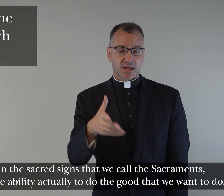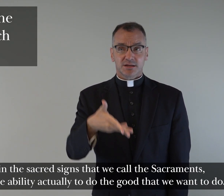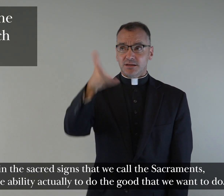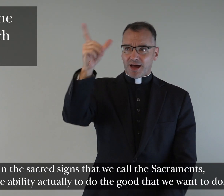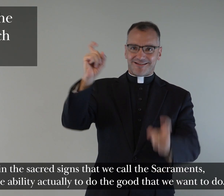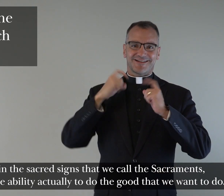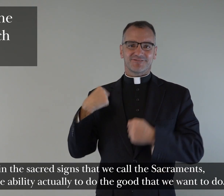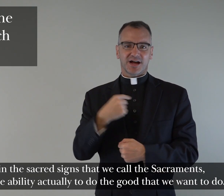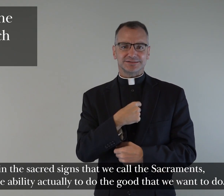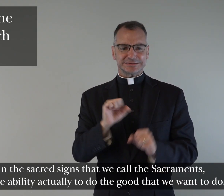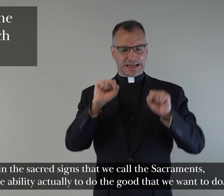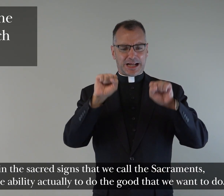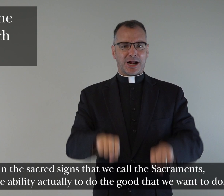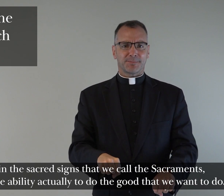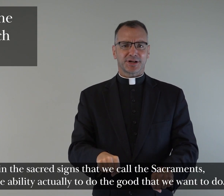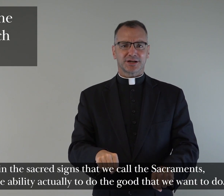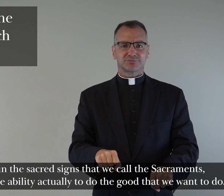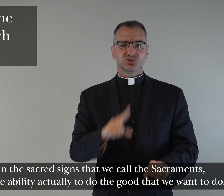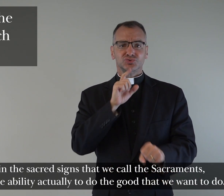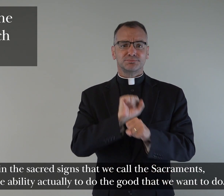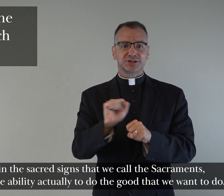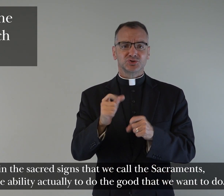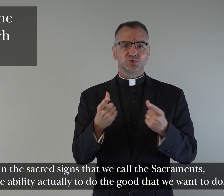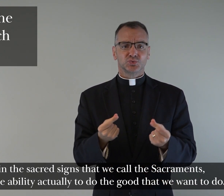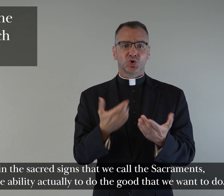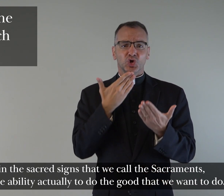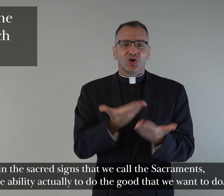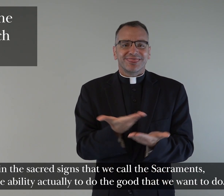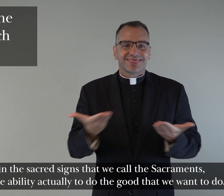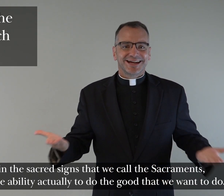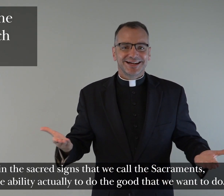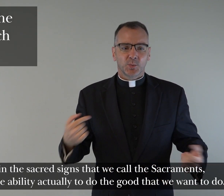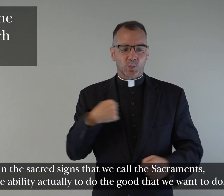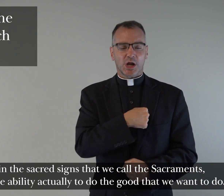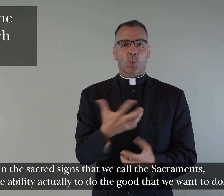God gives us the ability, actually, to do the good that we want to do.